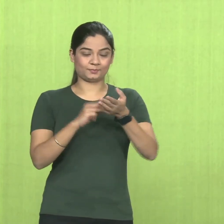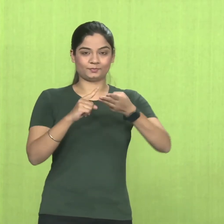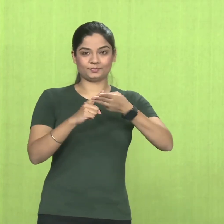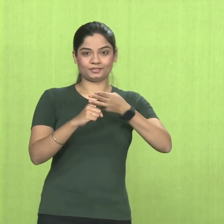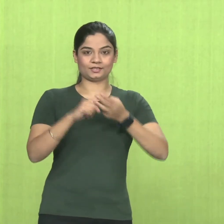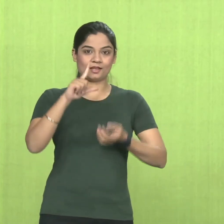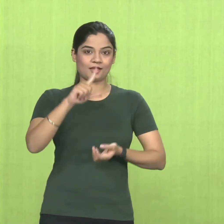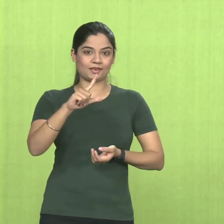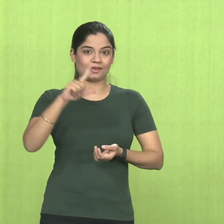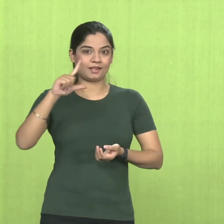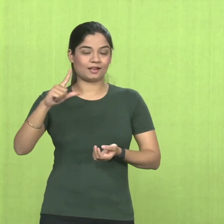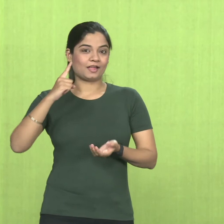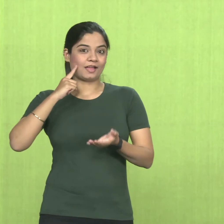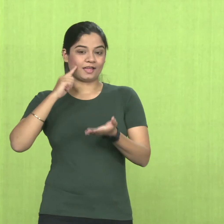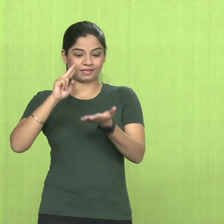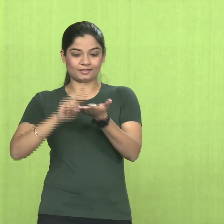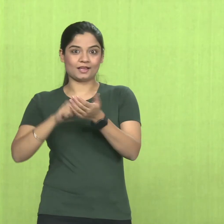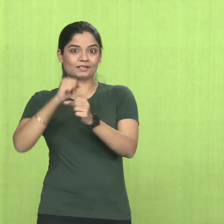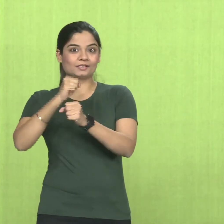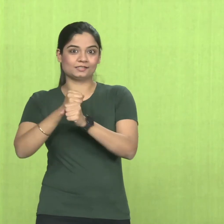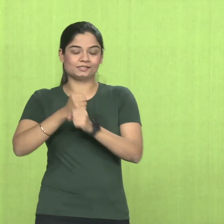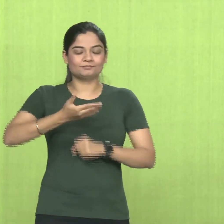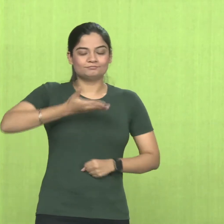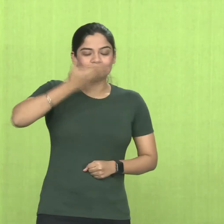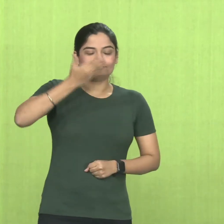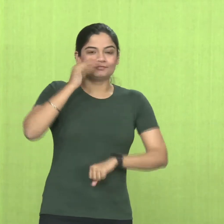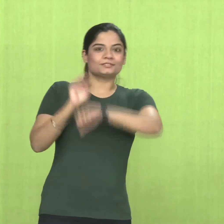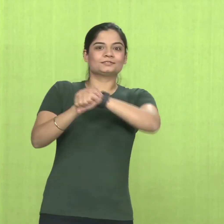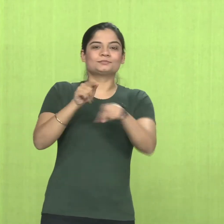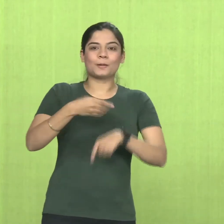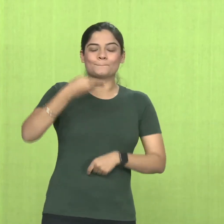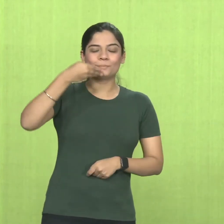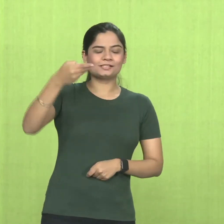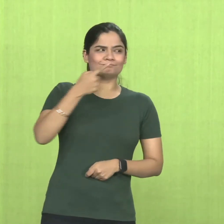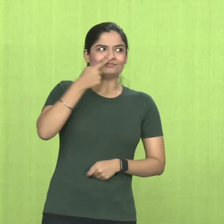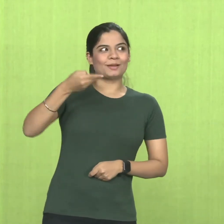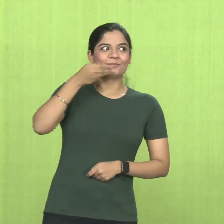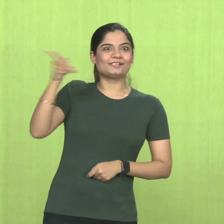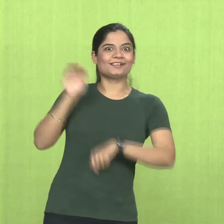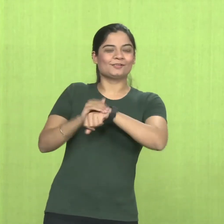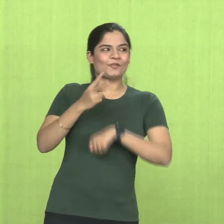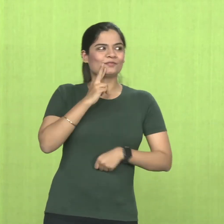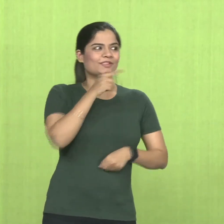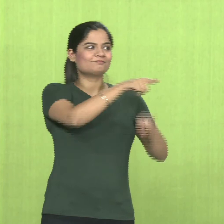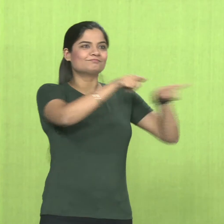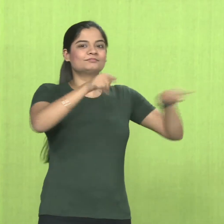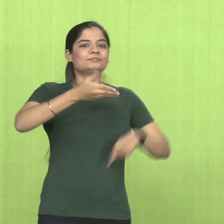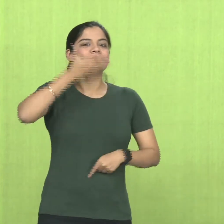Smelling. The odor that we are able to inhale from our nose, as you can see in the picture.